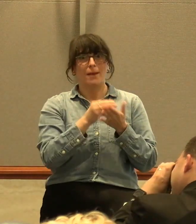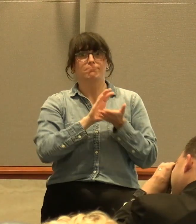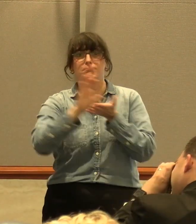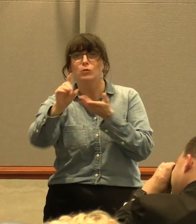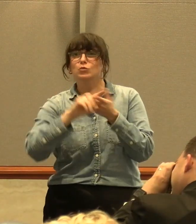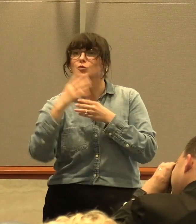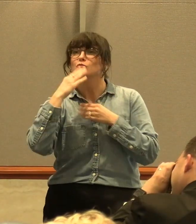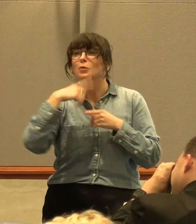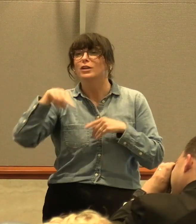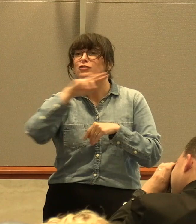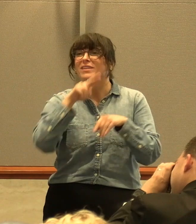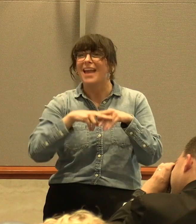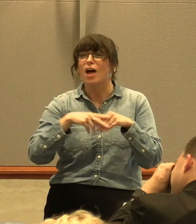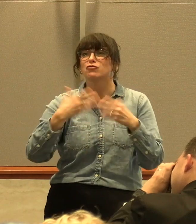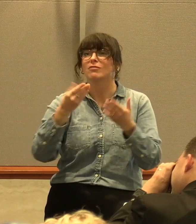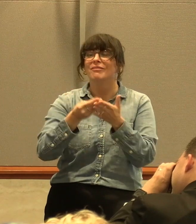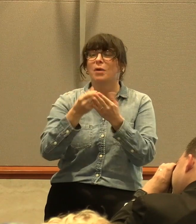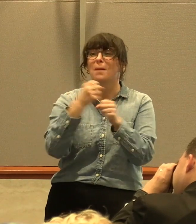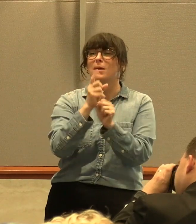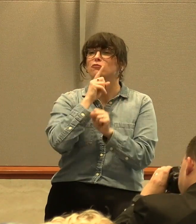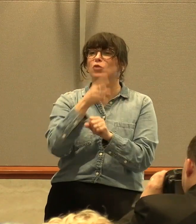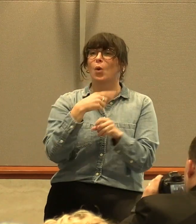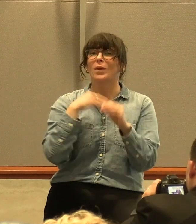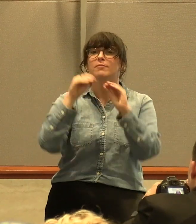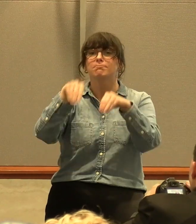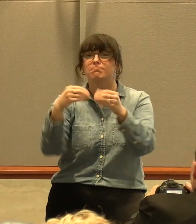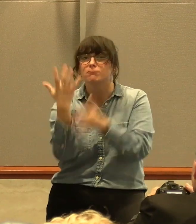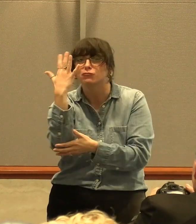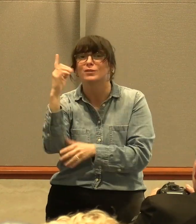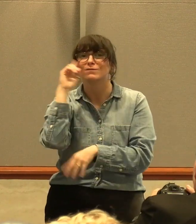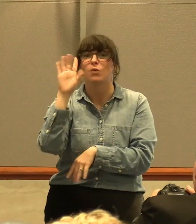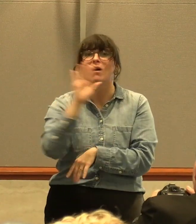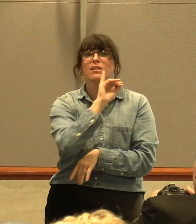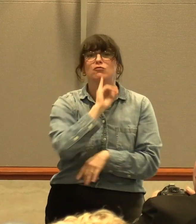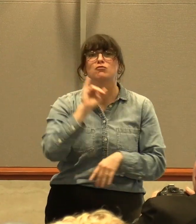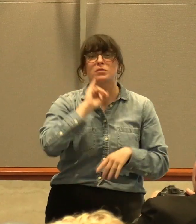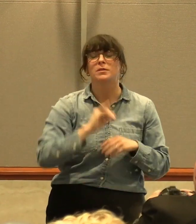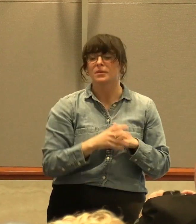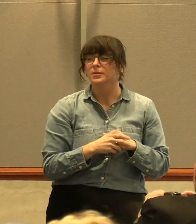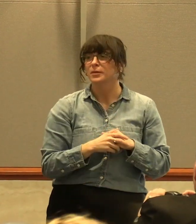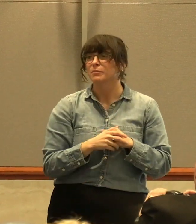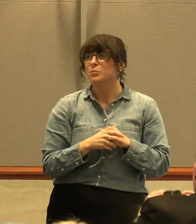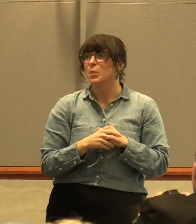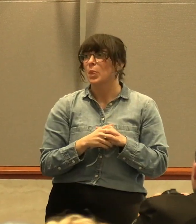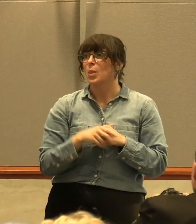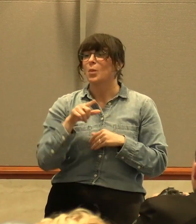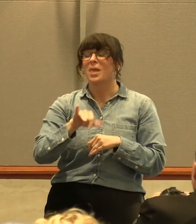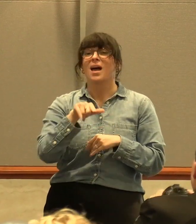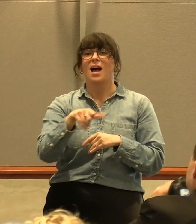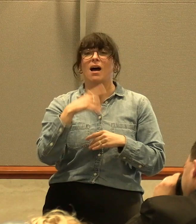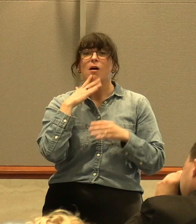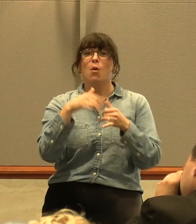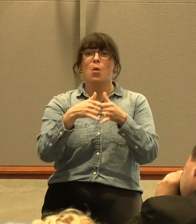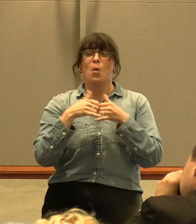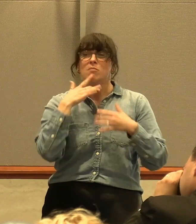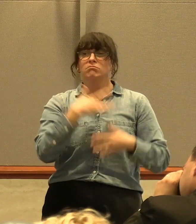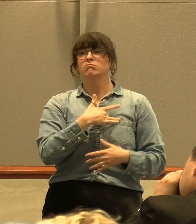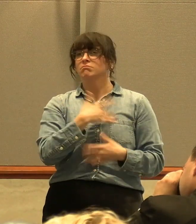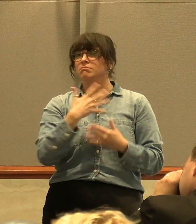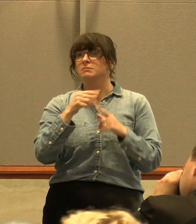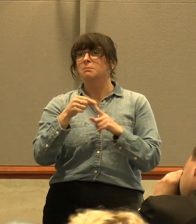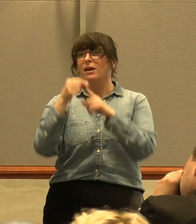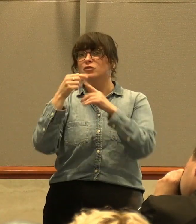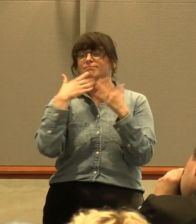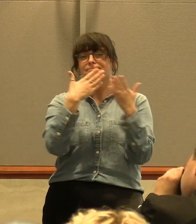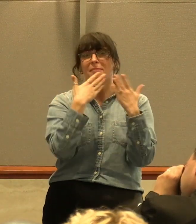planted the trees and did what we needed to for Israel. So it's a special award, and I thank you all for